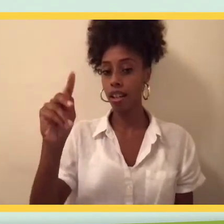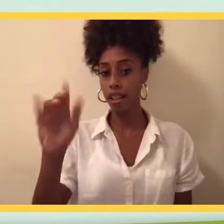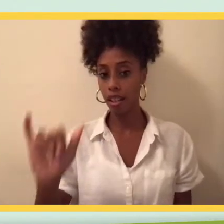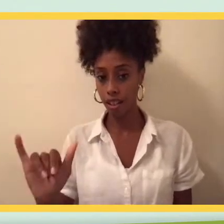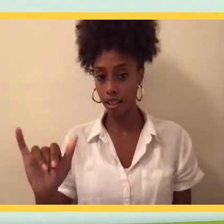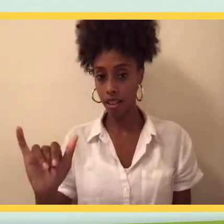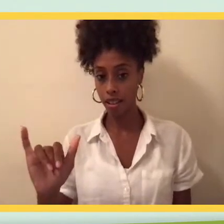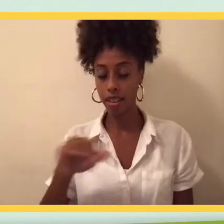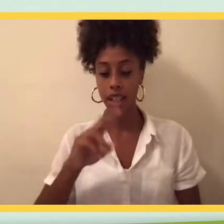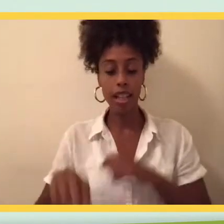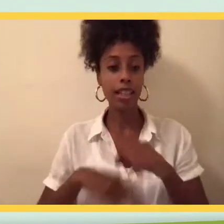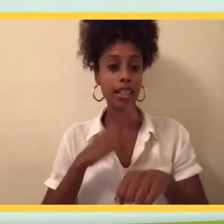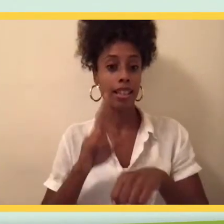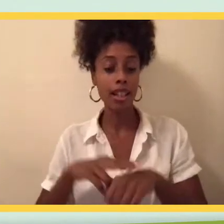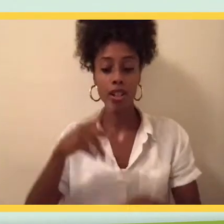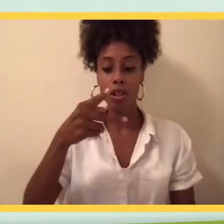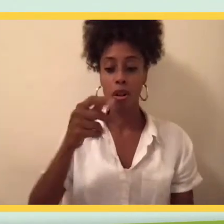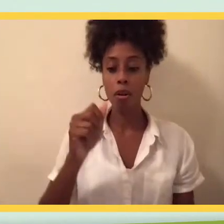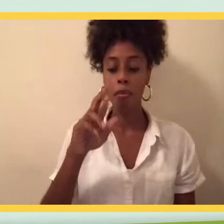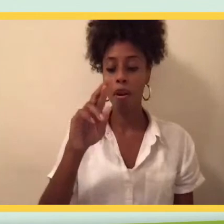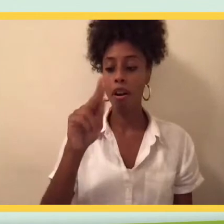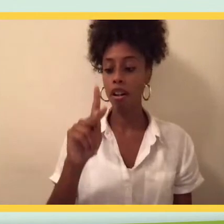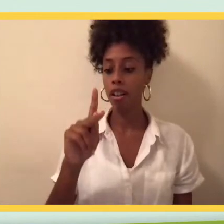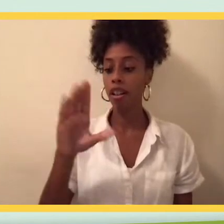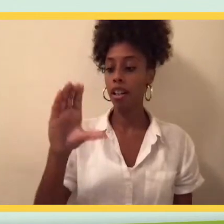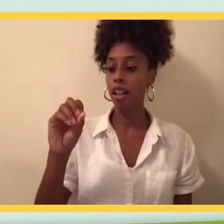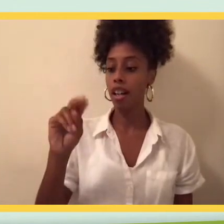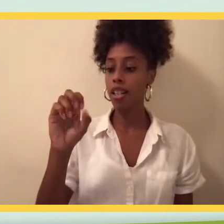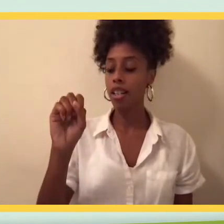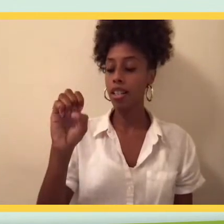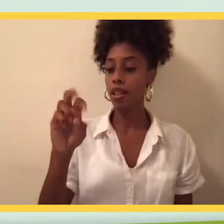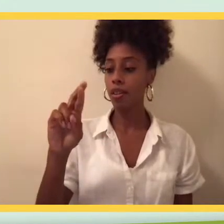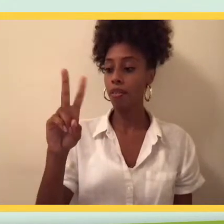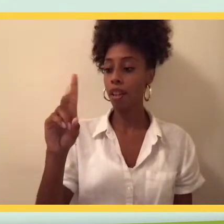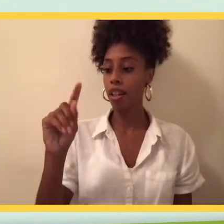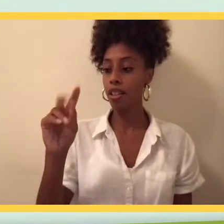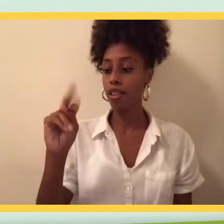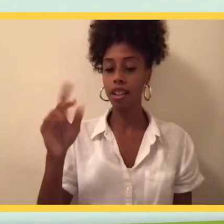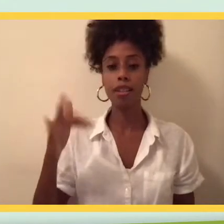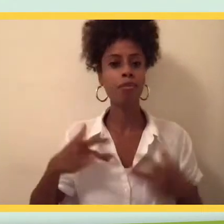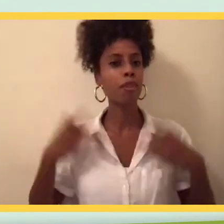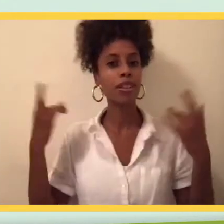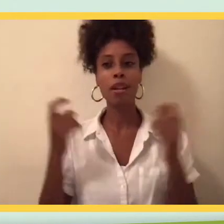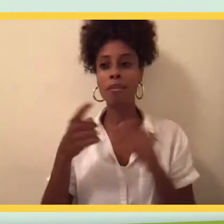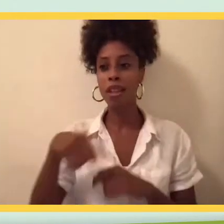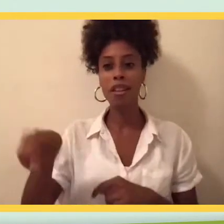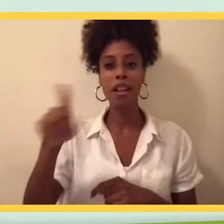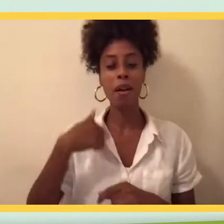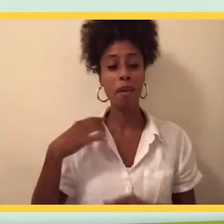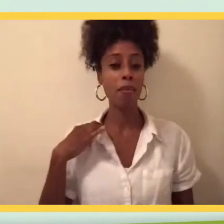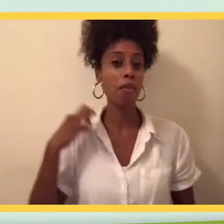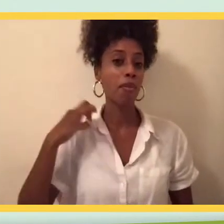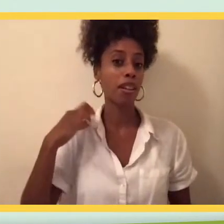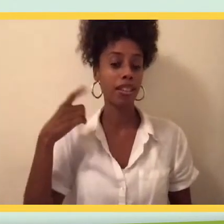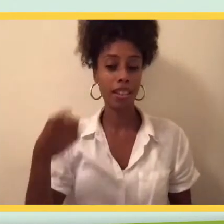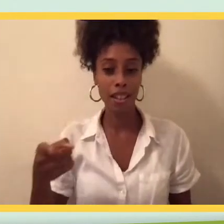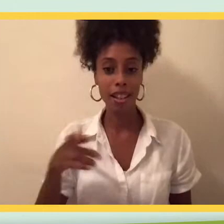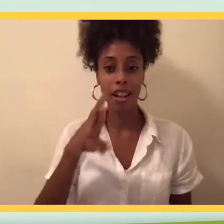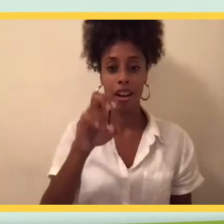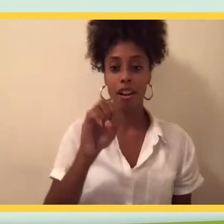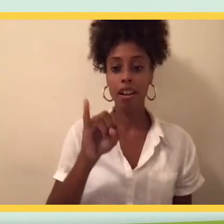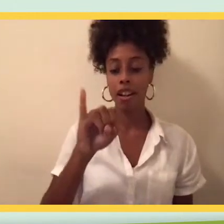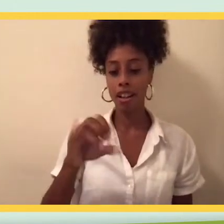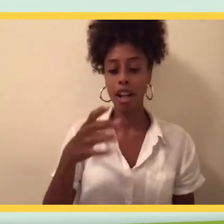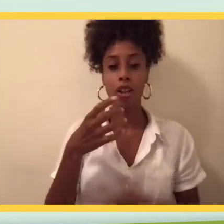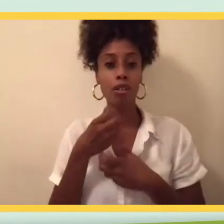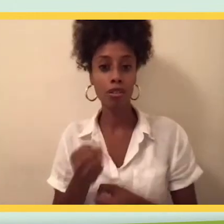Northwest, National Parks Conservation Association, shout out to them, I'm a volunteer there, REI, the Trust for Public Lands, and